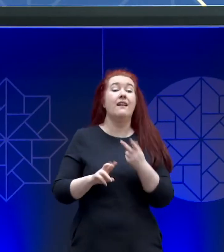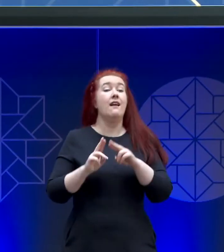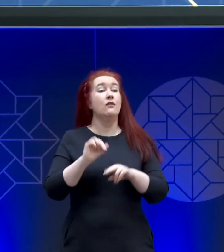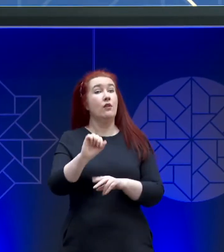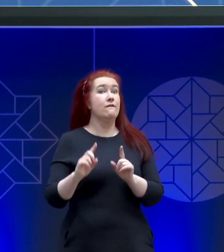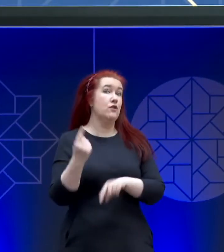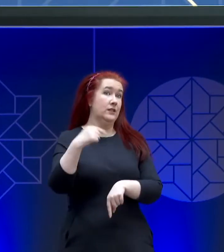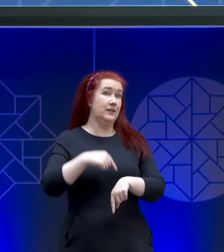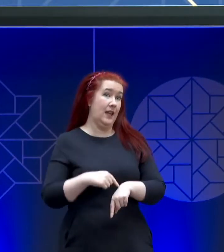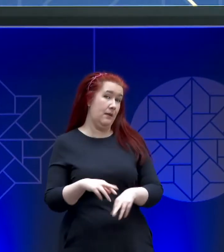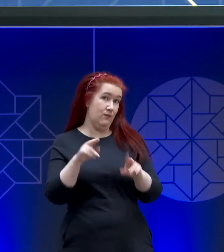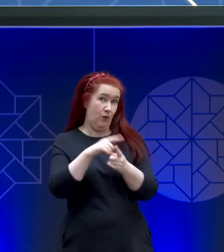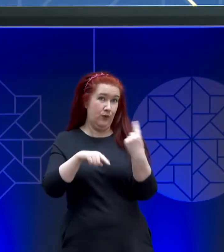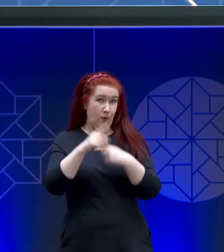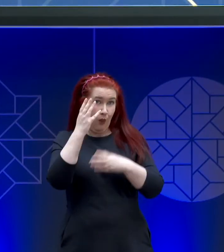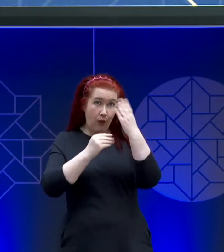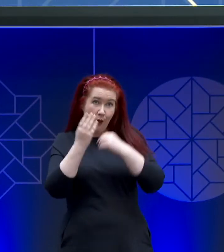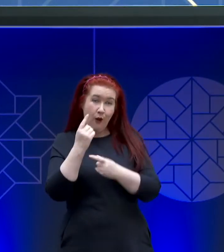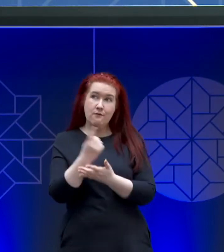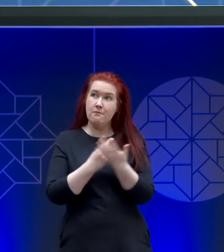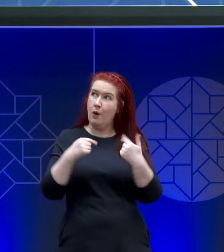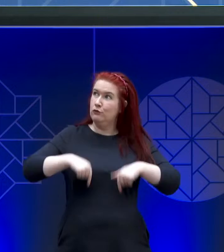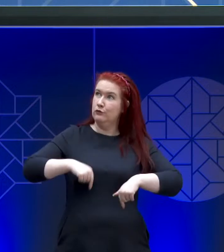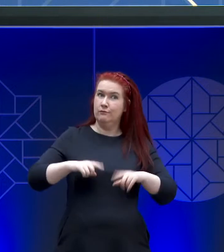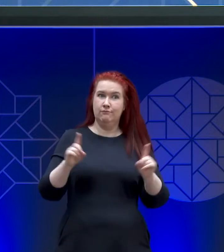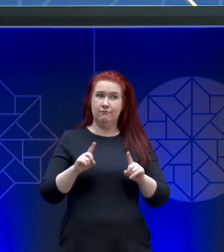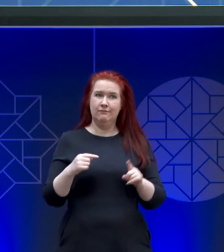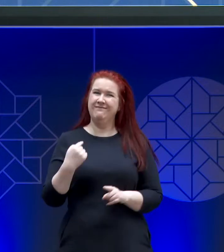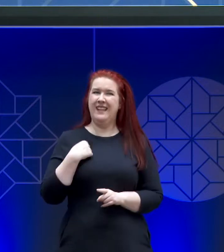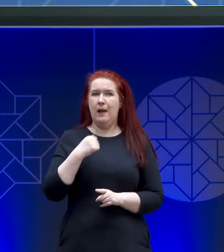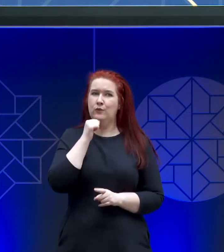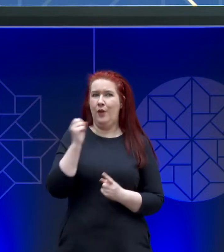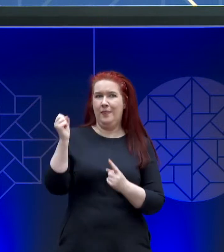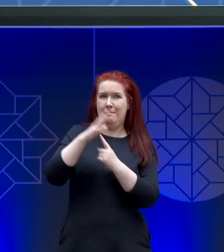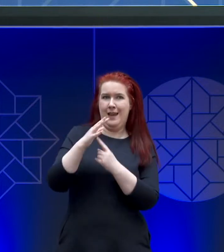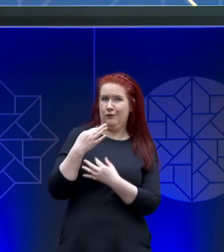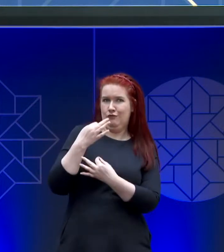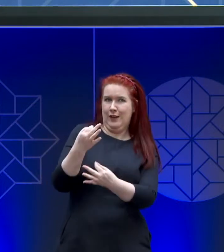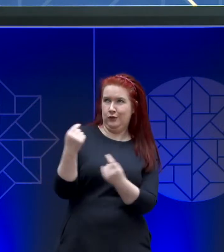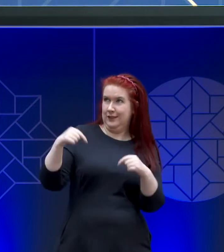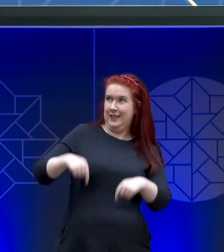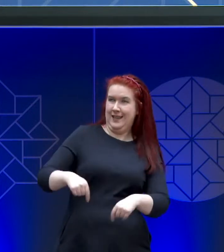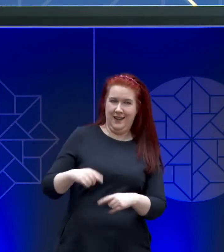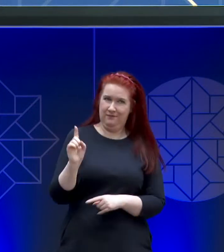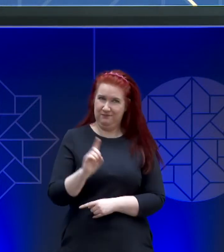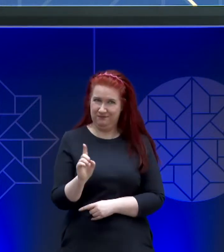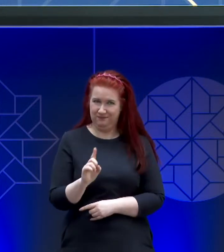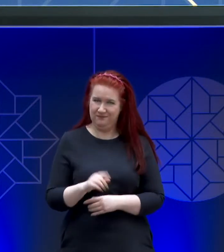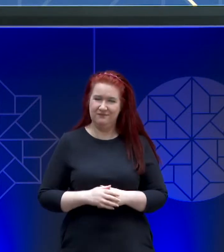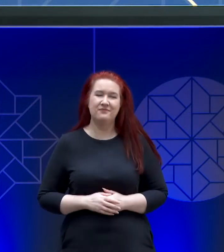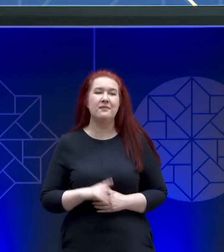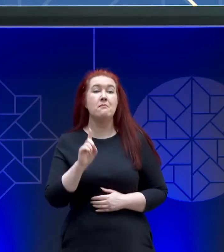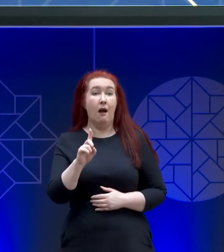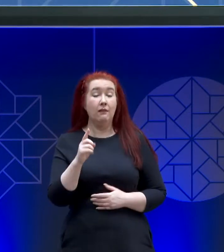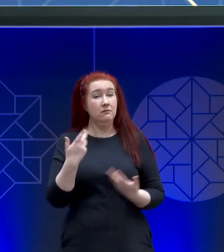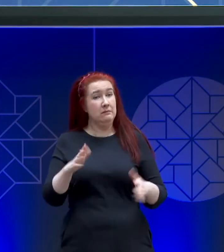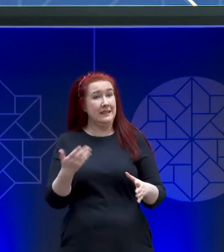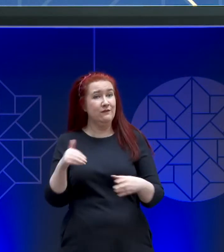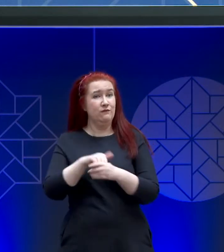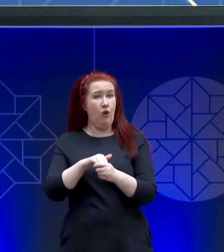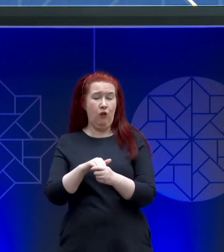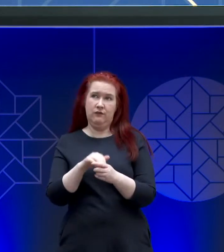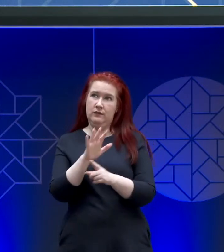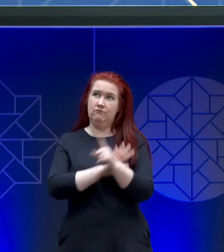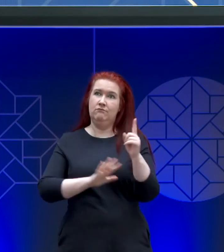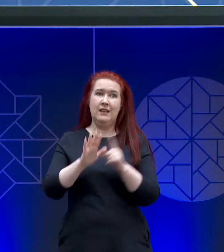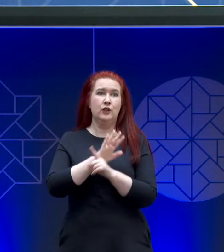you'll learn a little bit about us this morning. Obviously, I'm not the main attraction, but I have been involved in the National